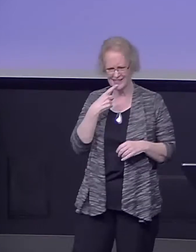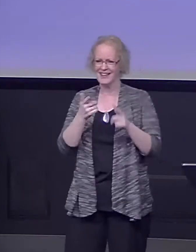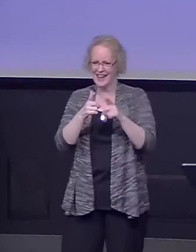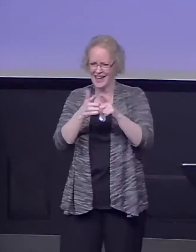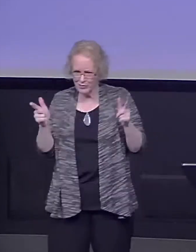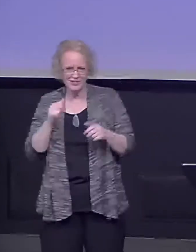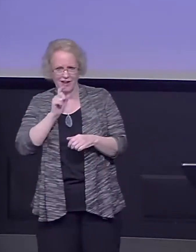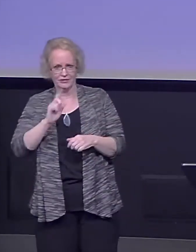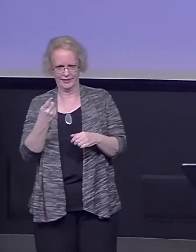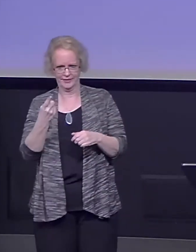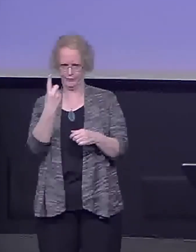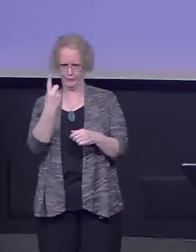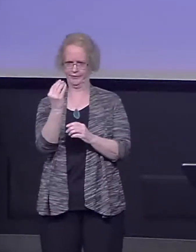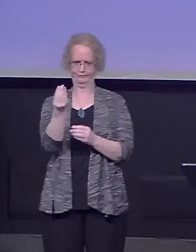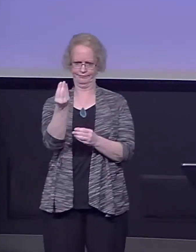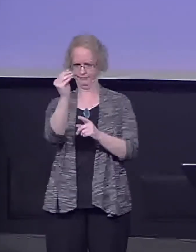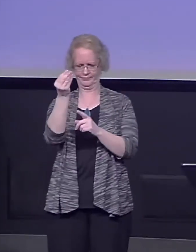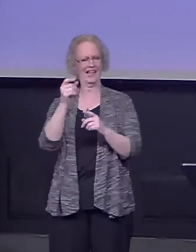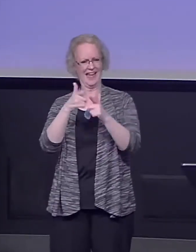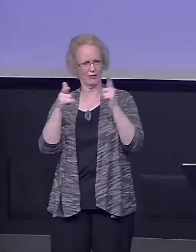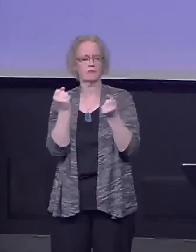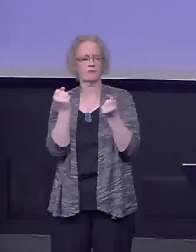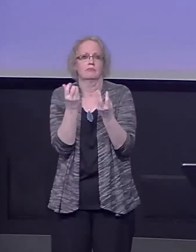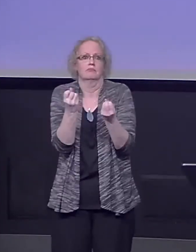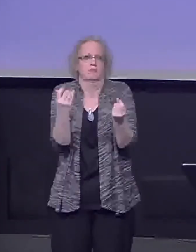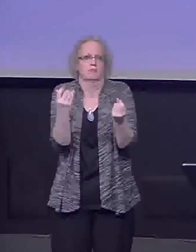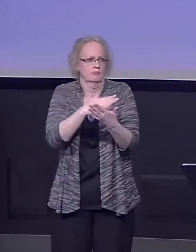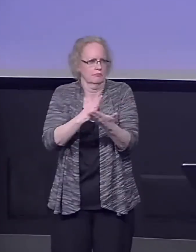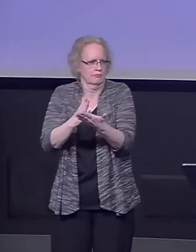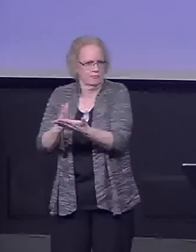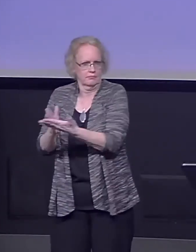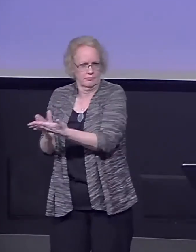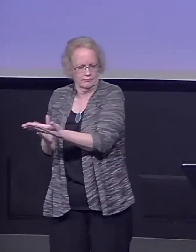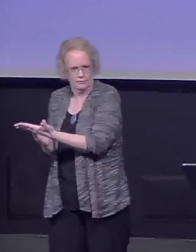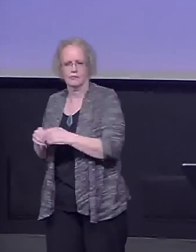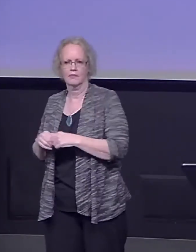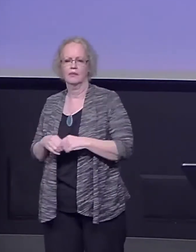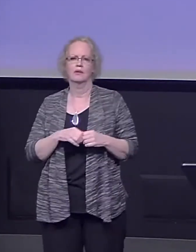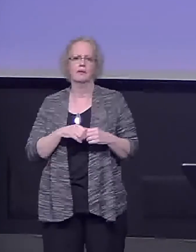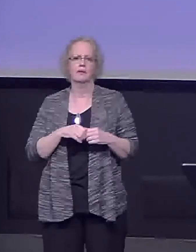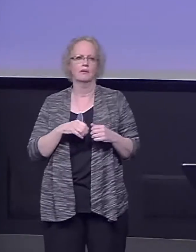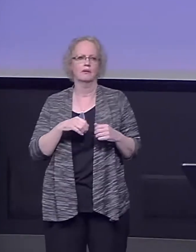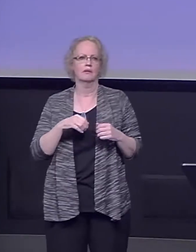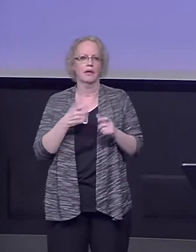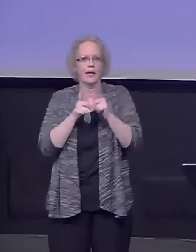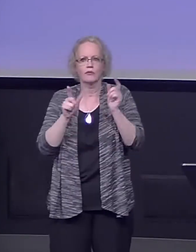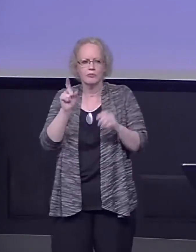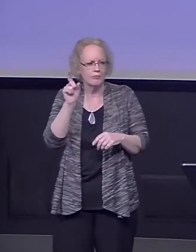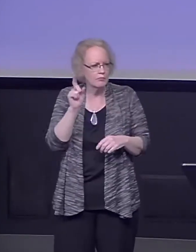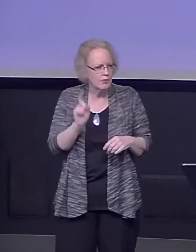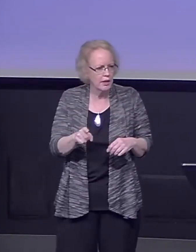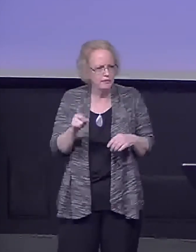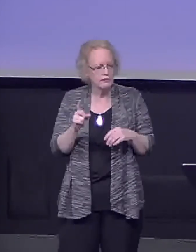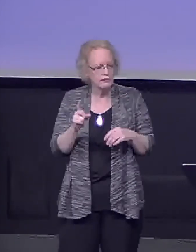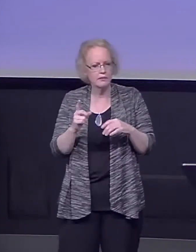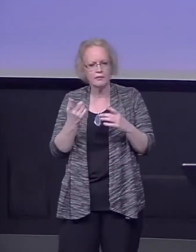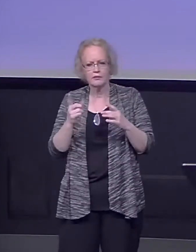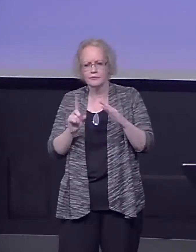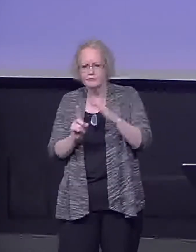components. It's not one monolithic thing. It must have come from various